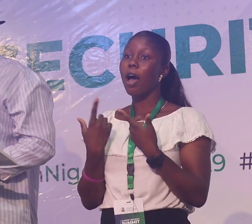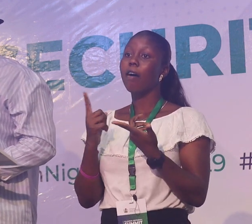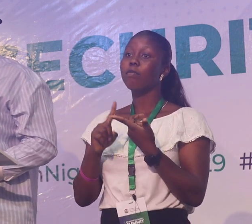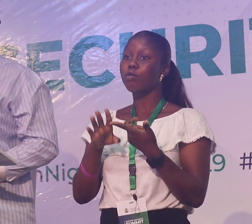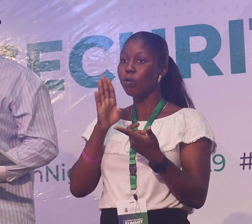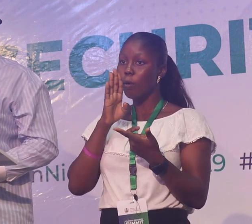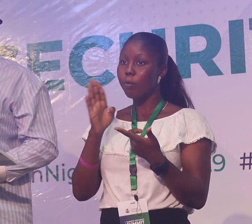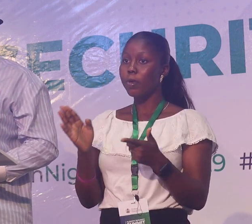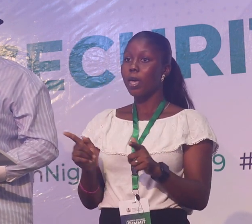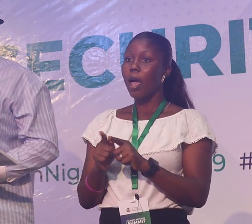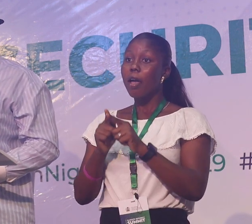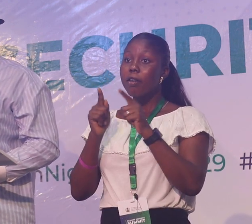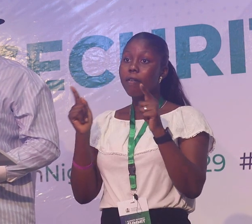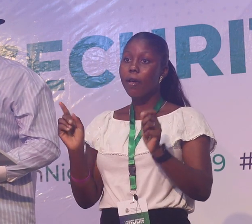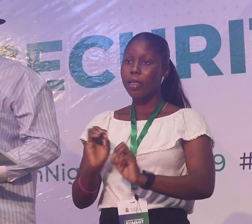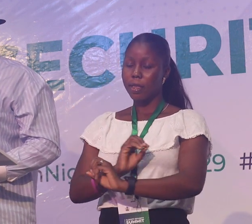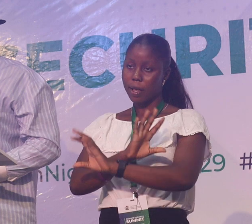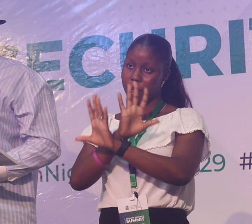greater clarity